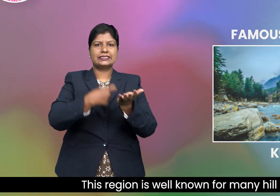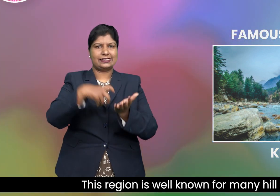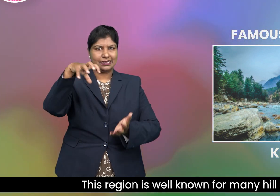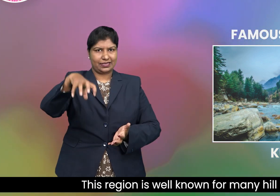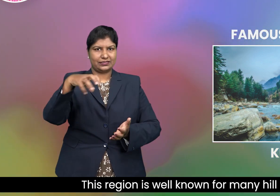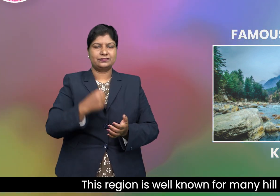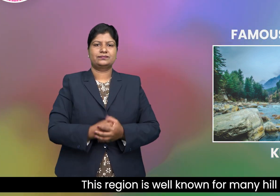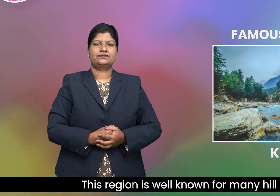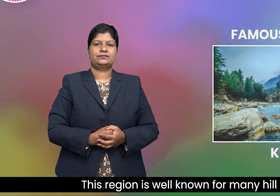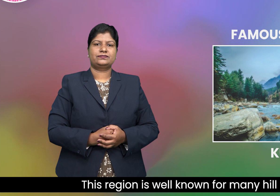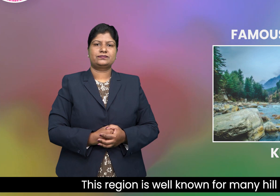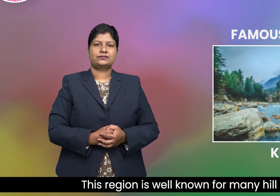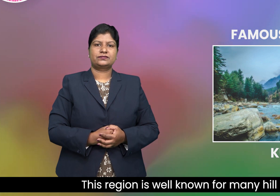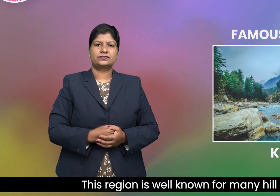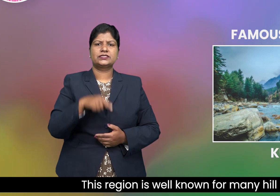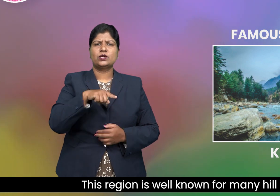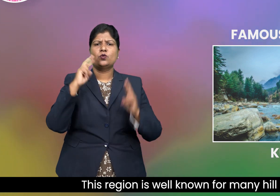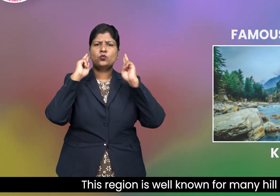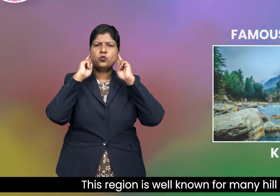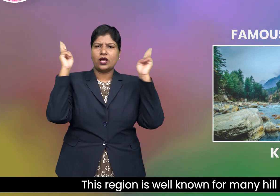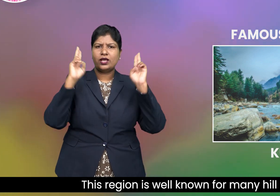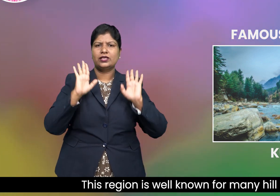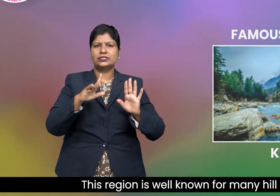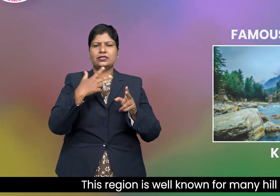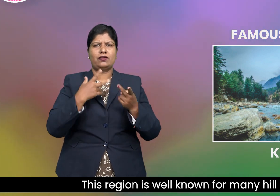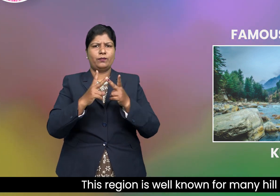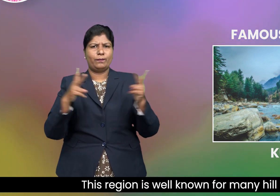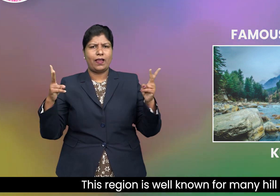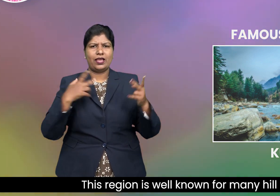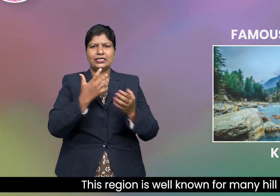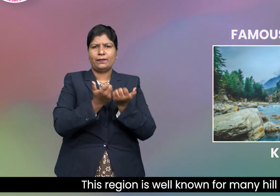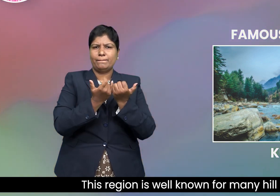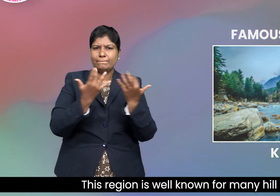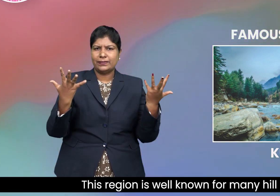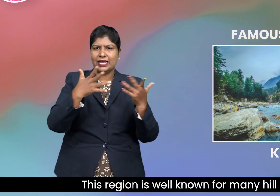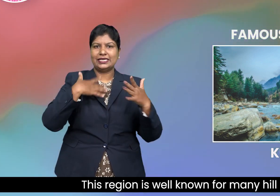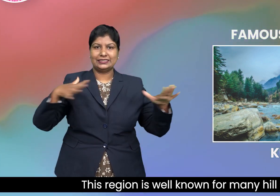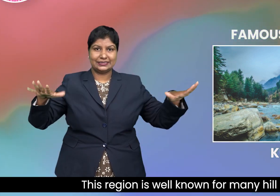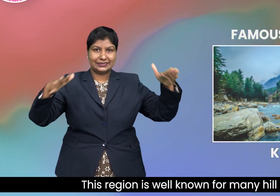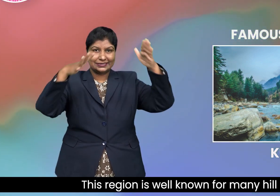is well known for many hill stations like